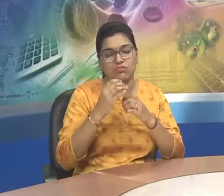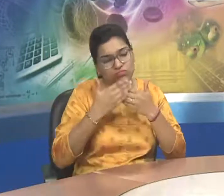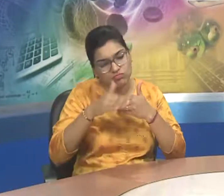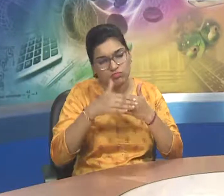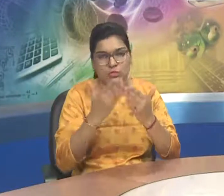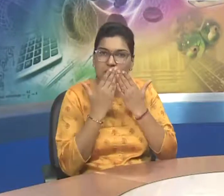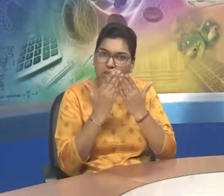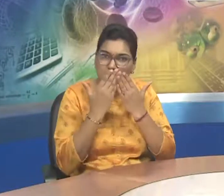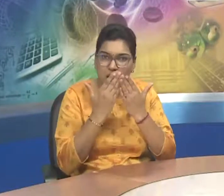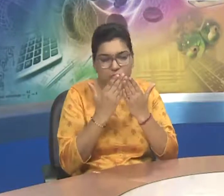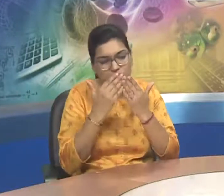Rajmani